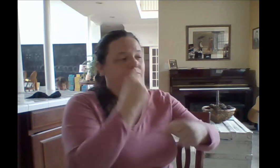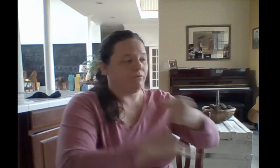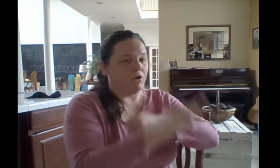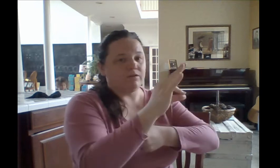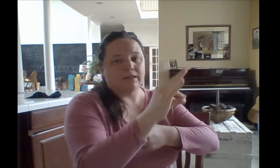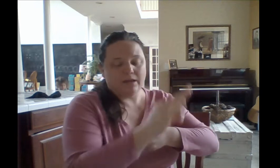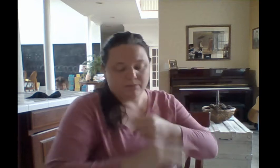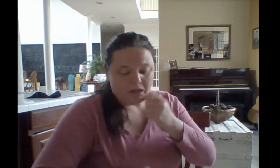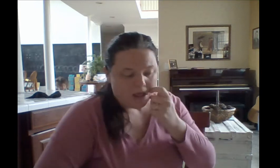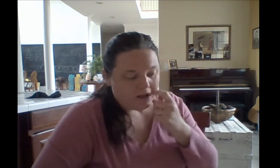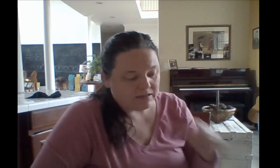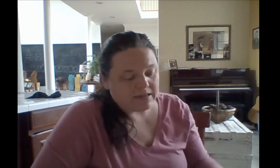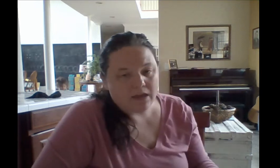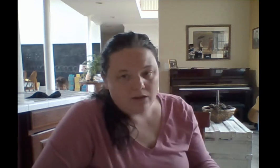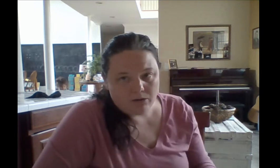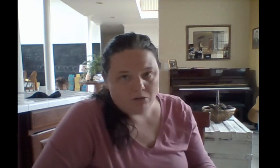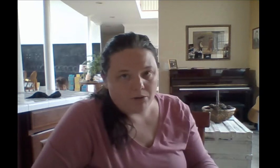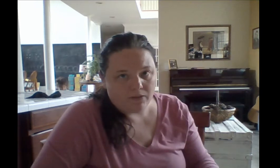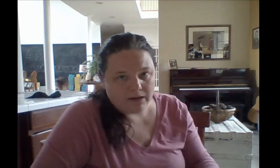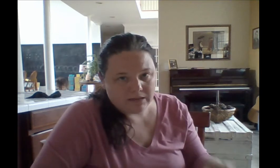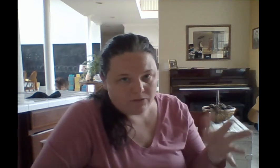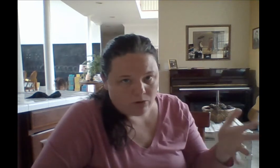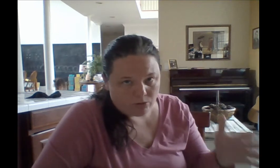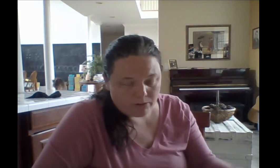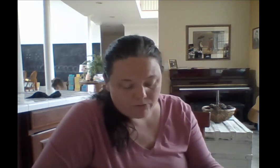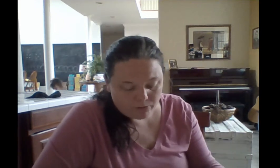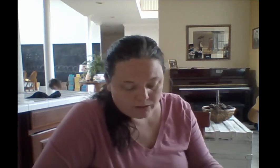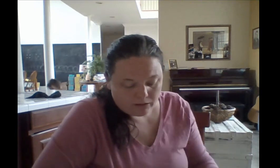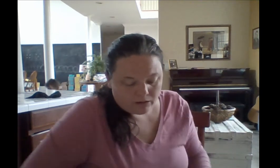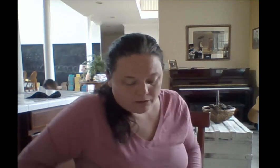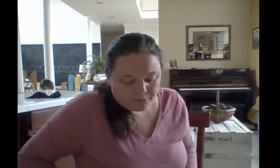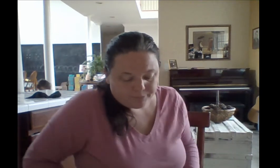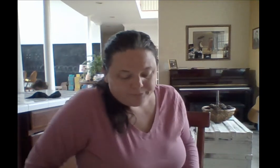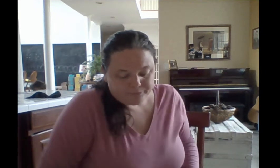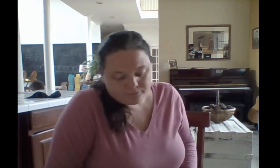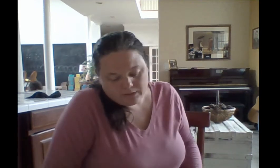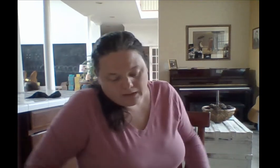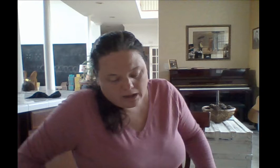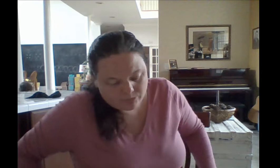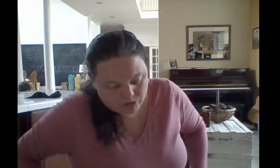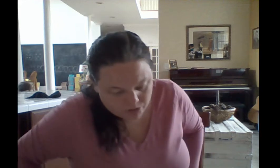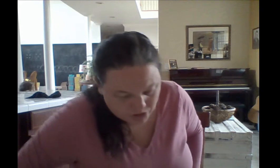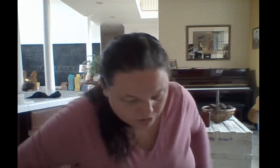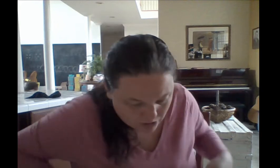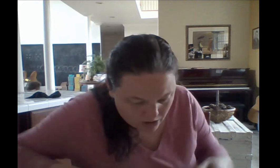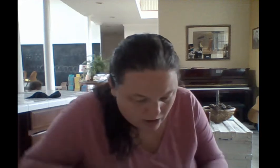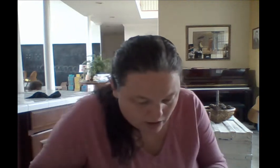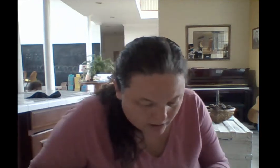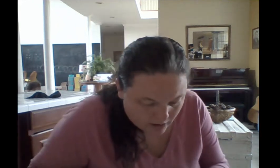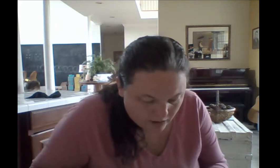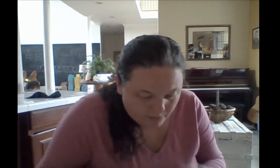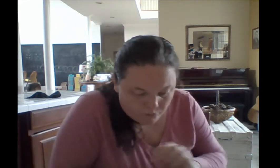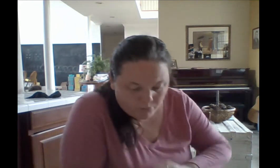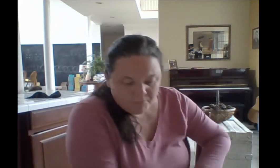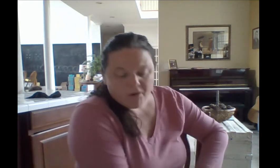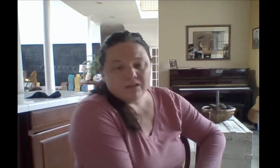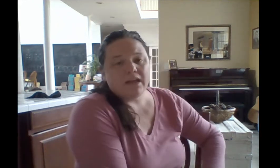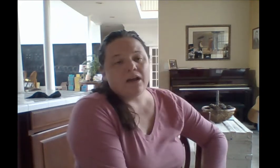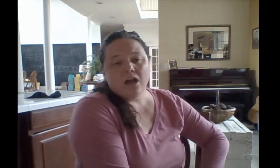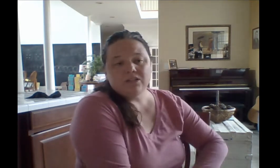for overslept, because that's how they do it in the book, and that is kind of an older way of doing it that I'm just used to. Remember our technology